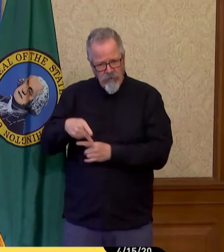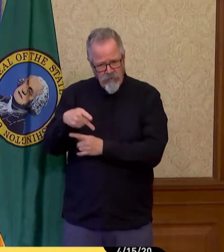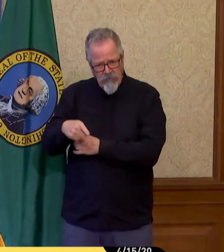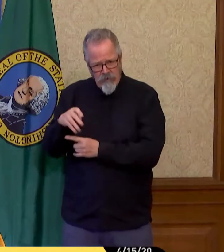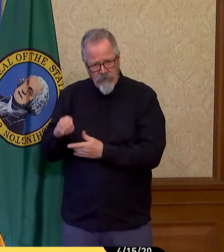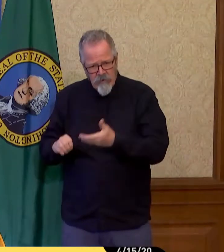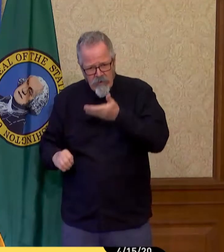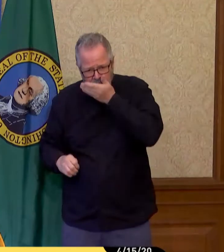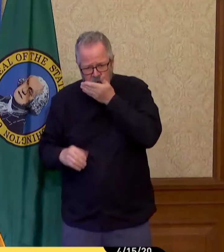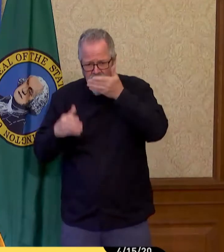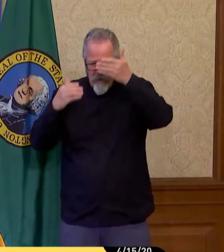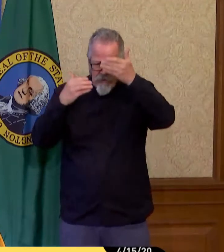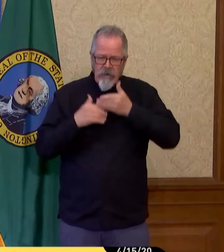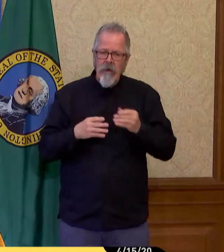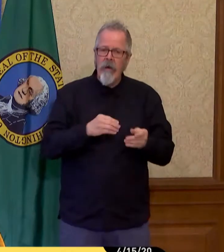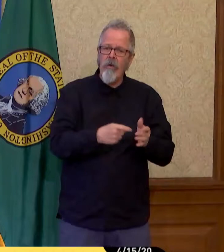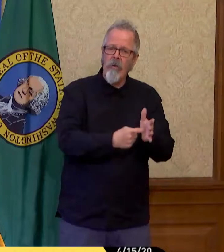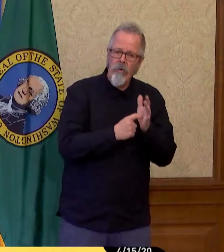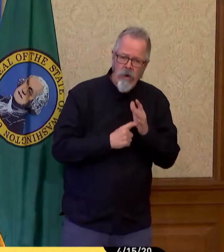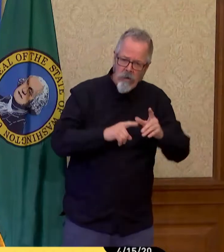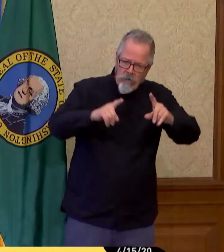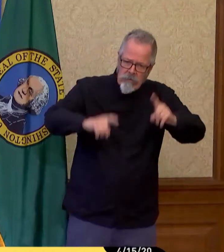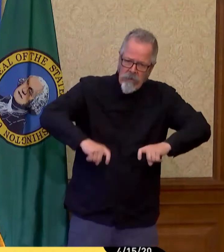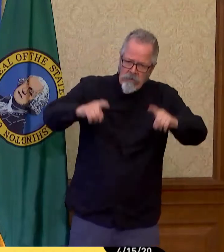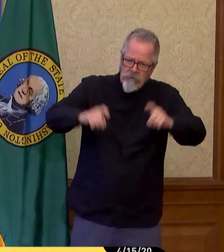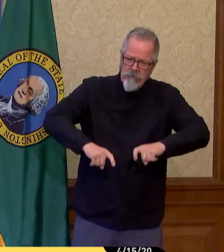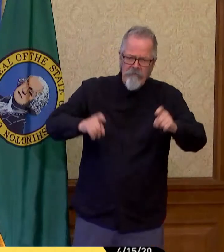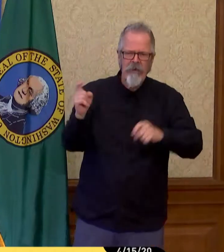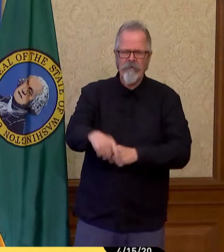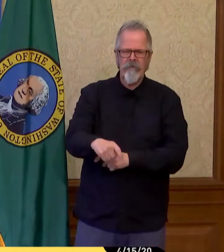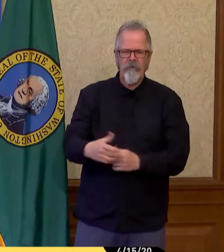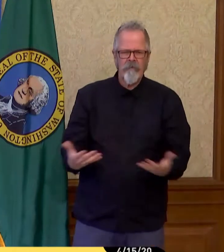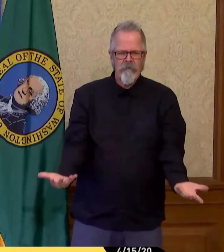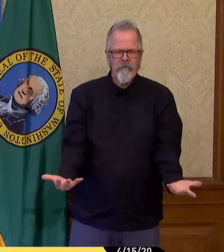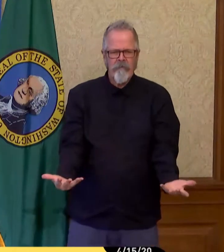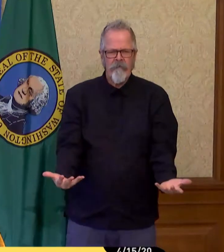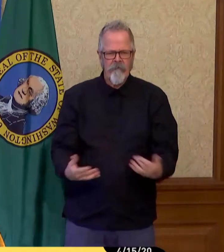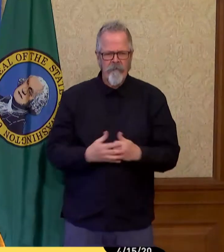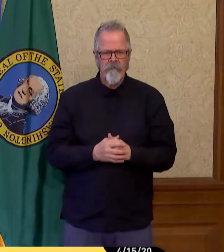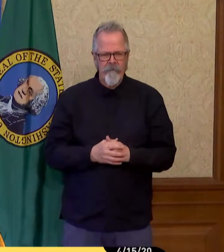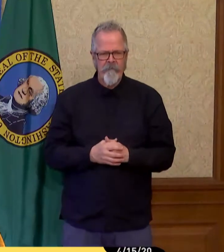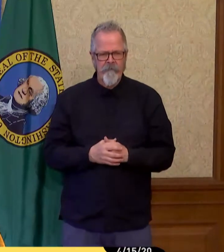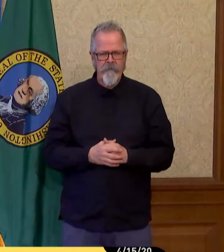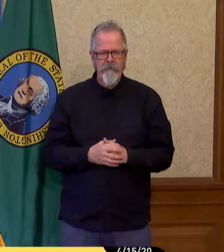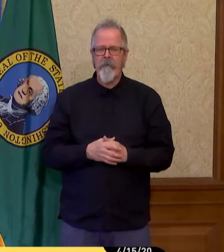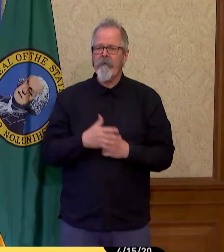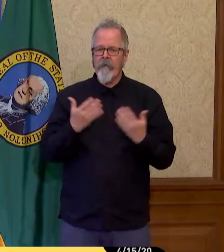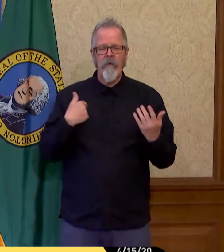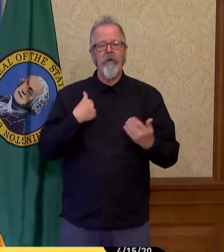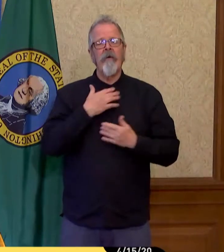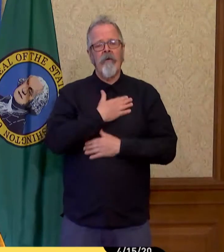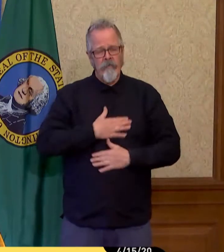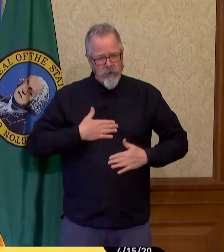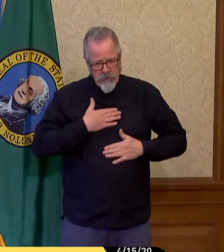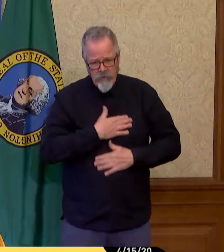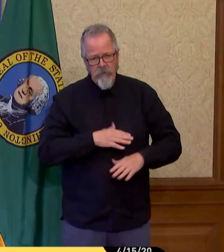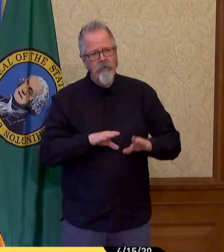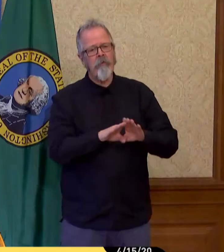this restriction. I hope they'll come as soon as possible, and I appreciate everybody in the industry talking about how to do this in a safe way.